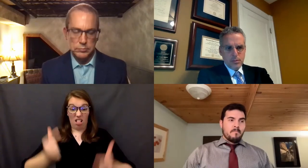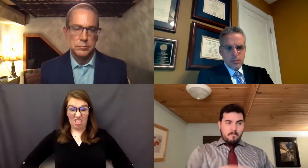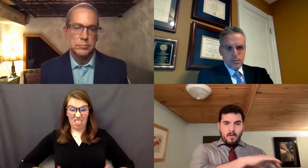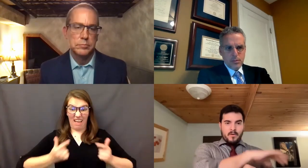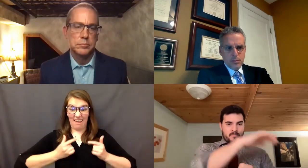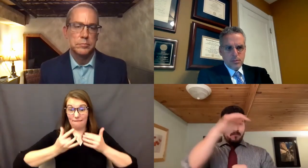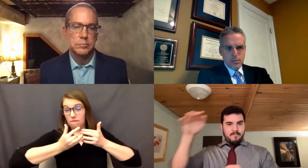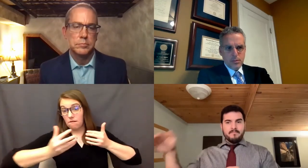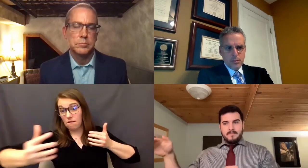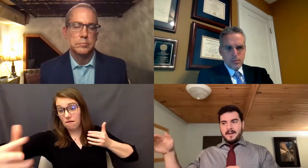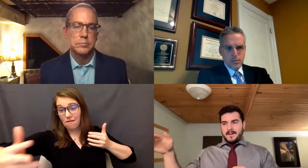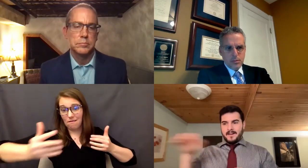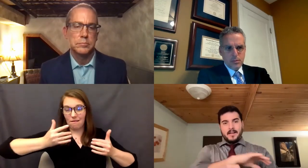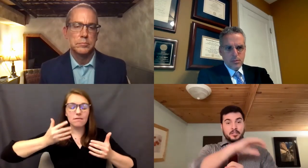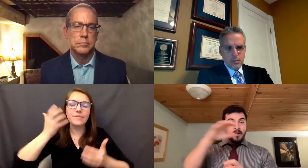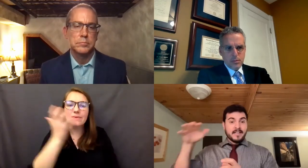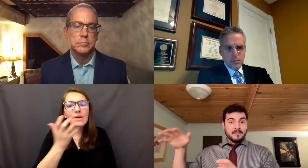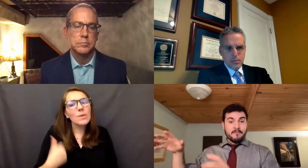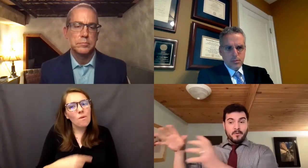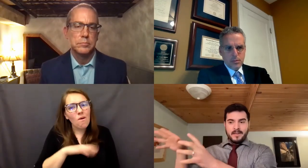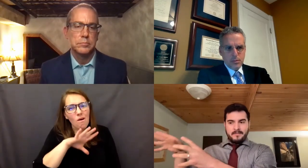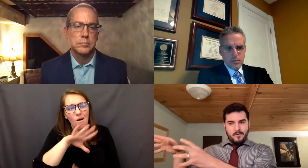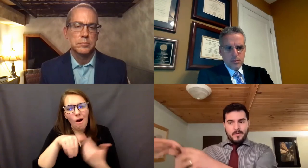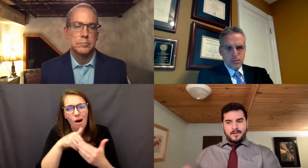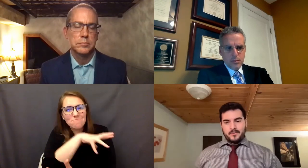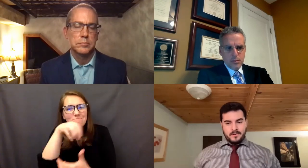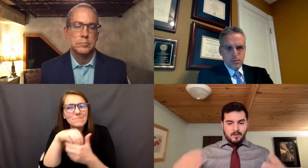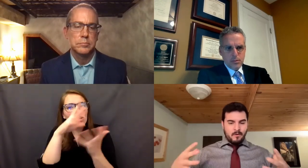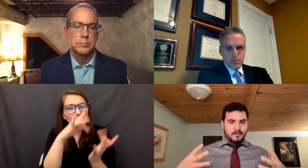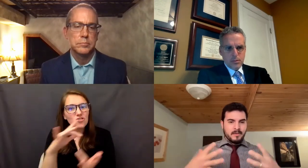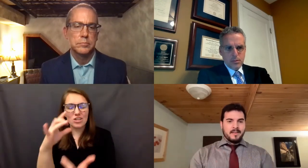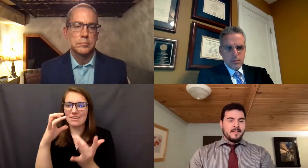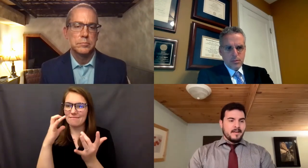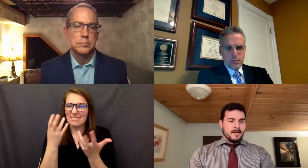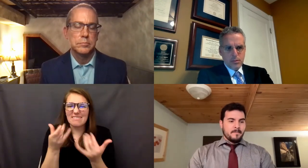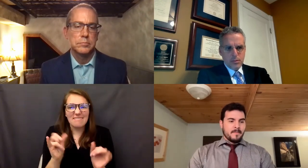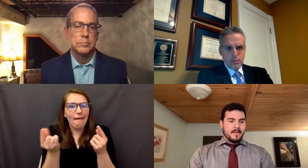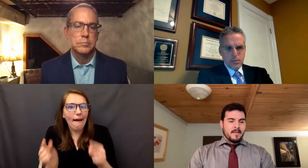all part of a journey that's unfolding and oriented towards our ultimate